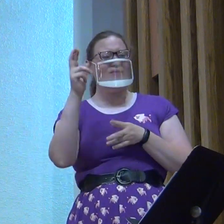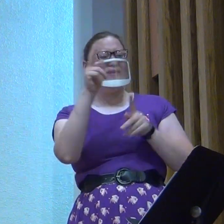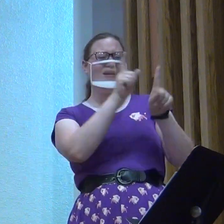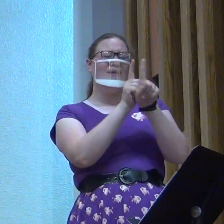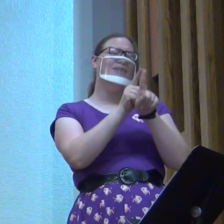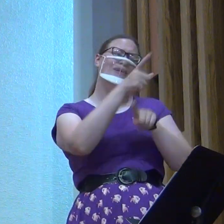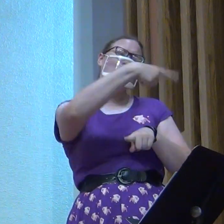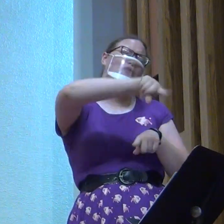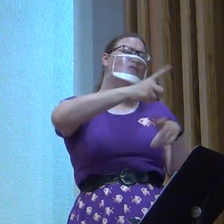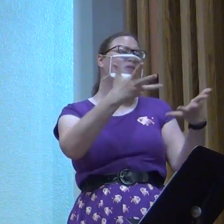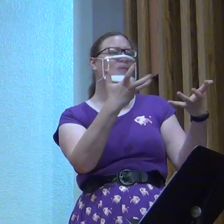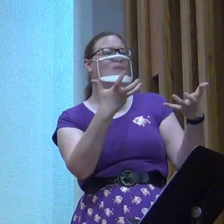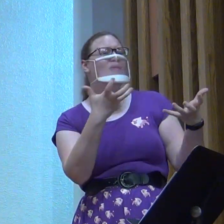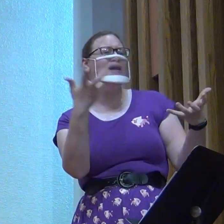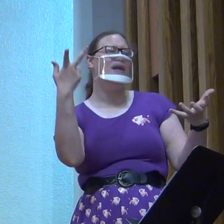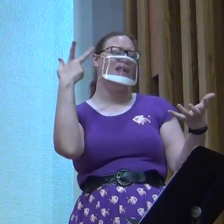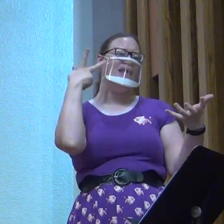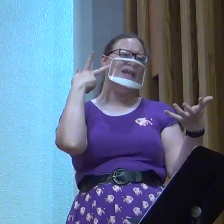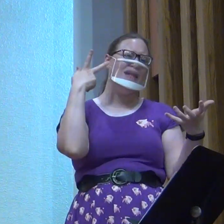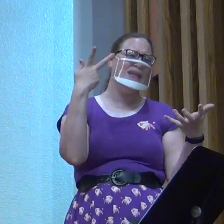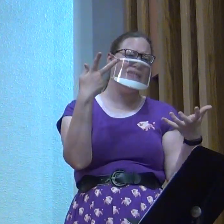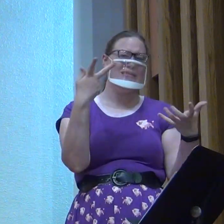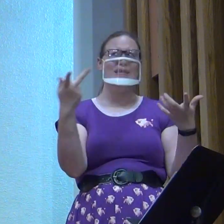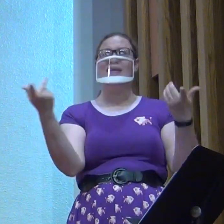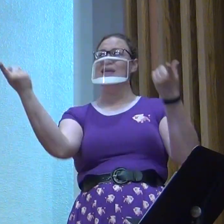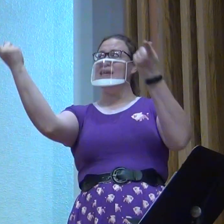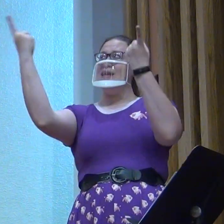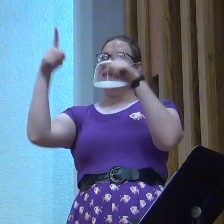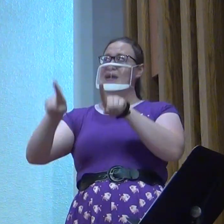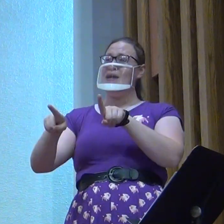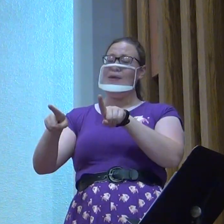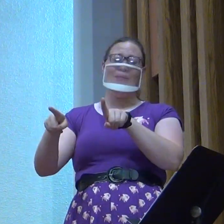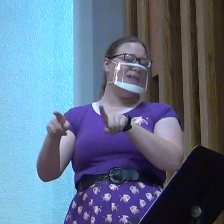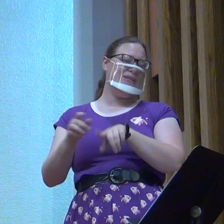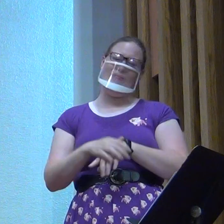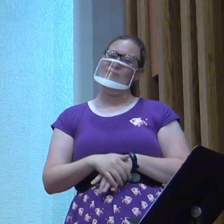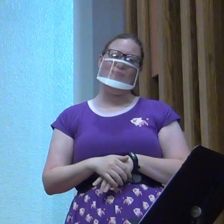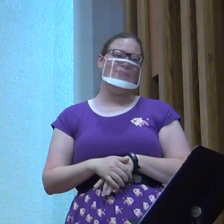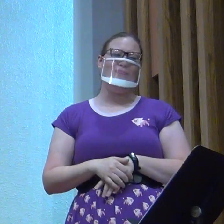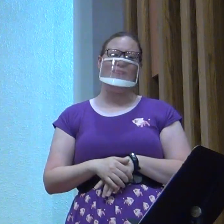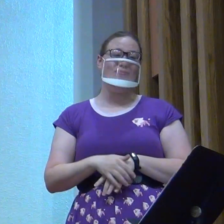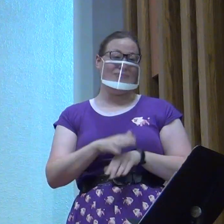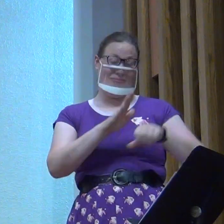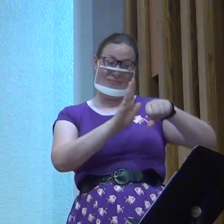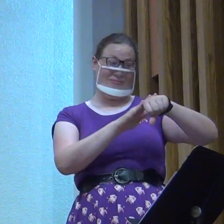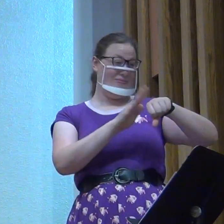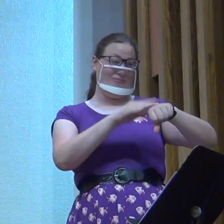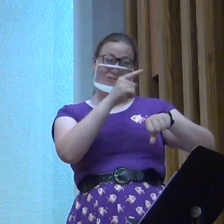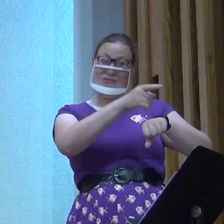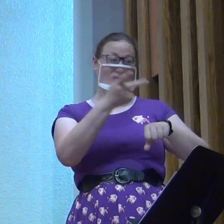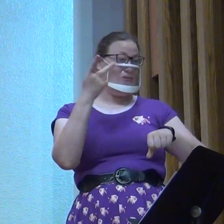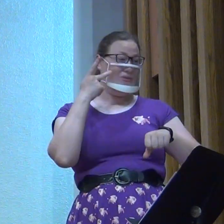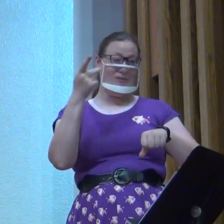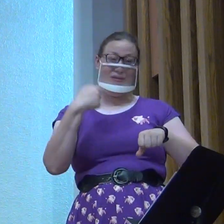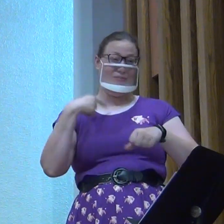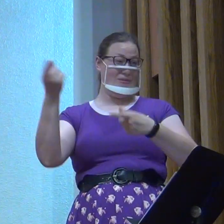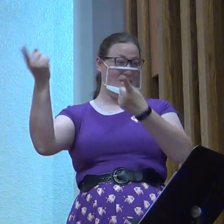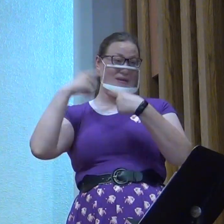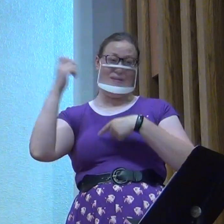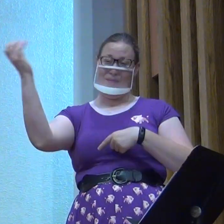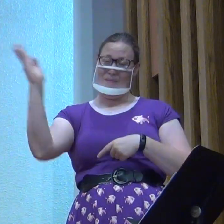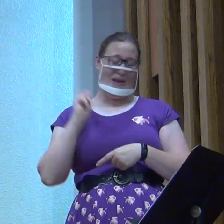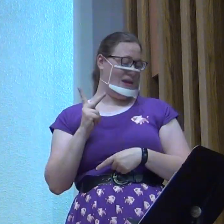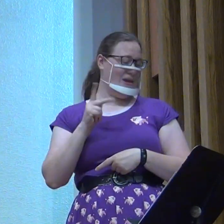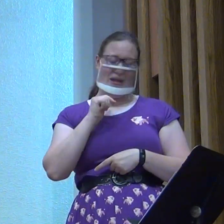his disciples to see the days of the Son of Man, but warned them they would not, that the event